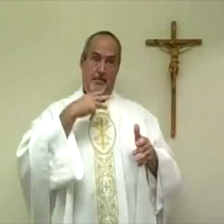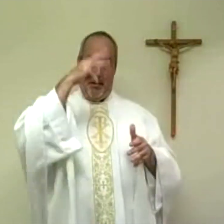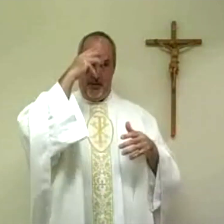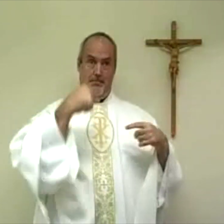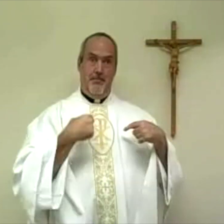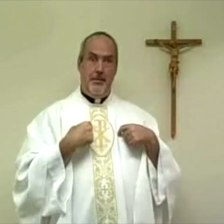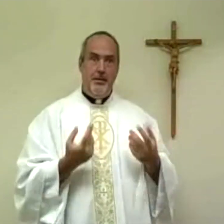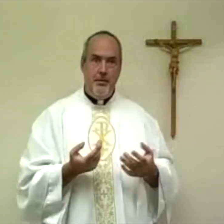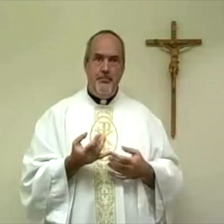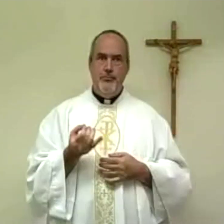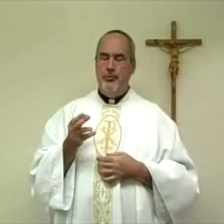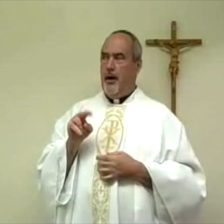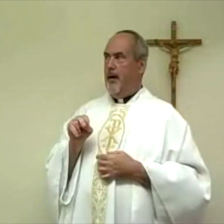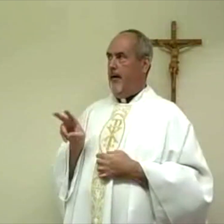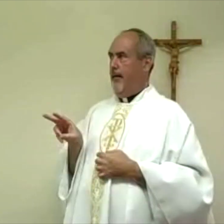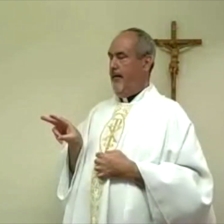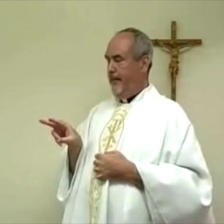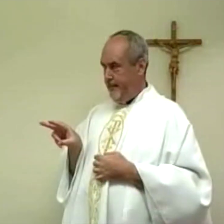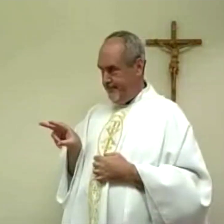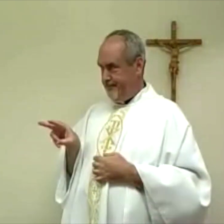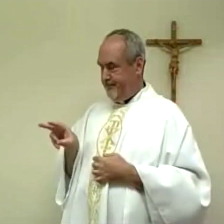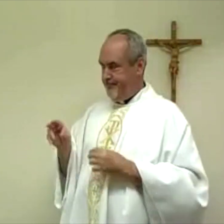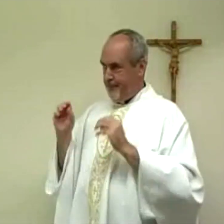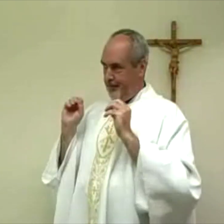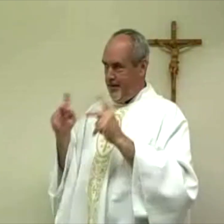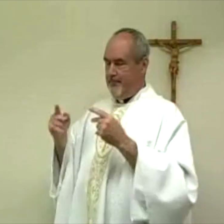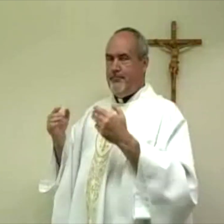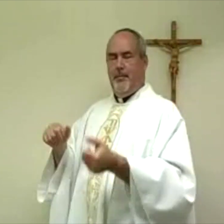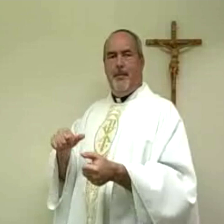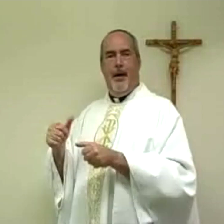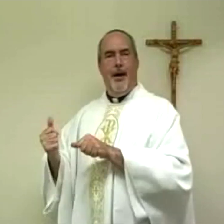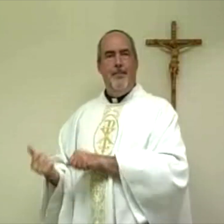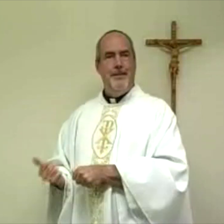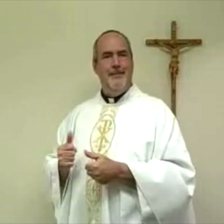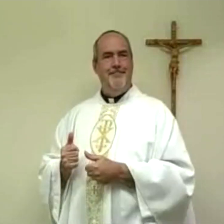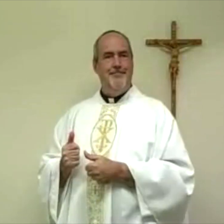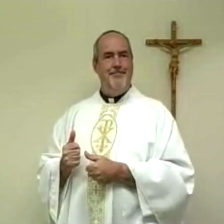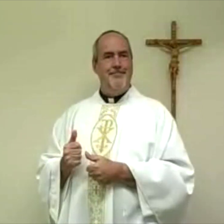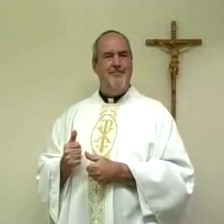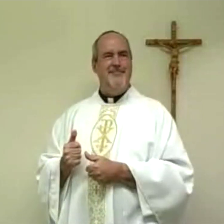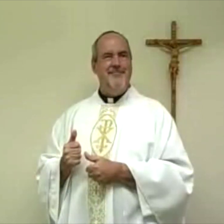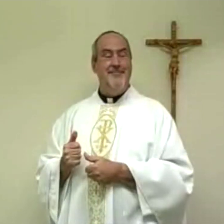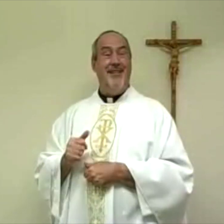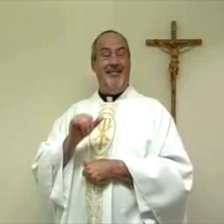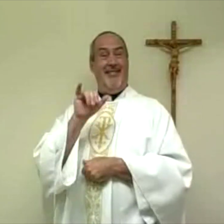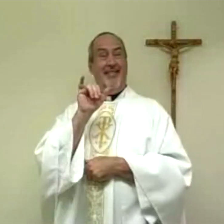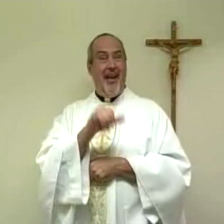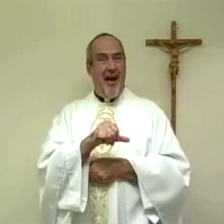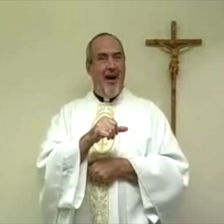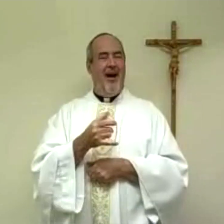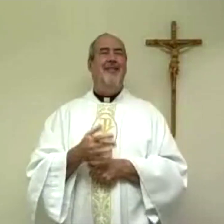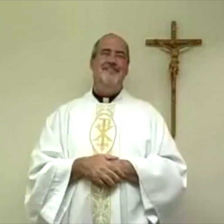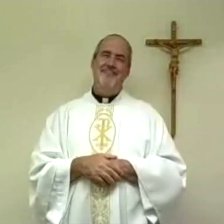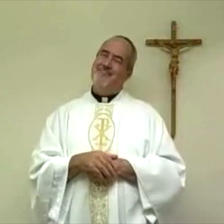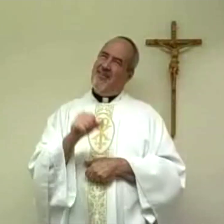he says, "No, go ahead. There's a way to baptize me." So John went ahead and he baptized Jesus.